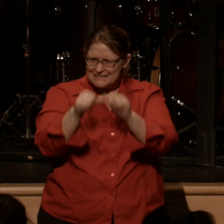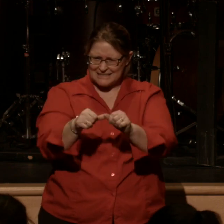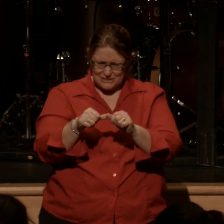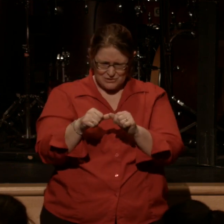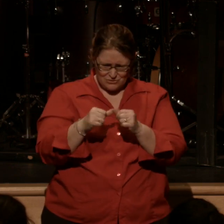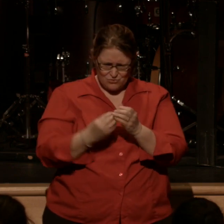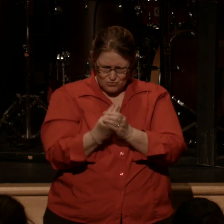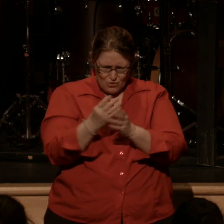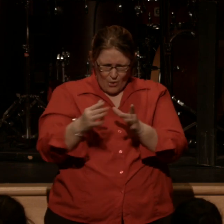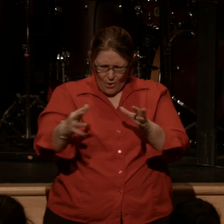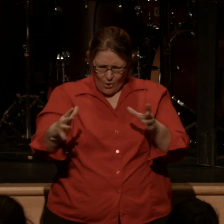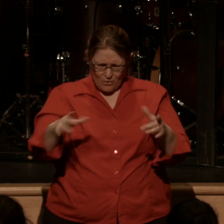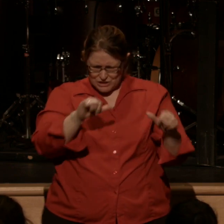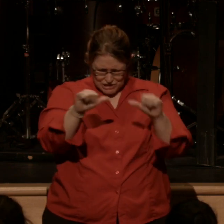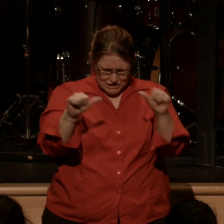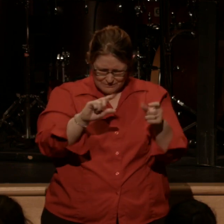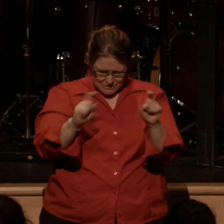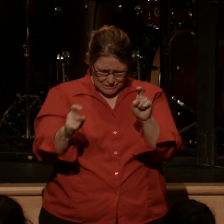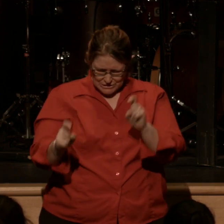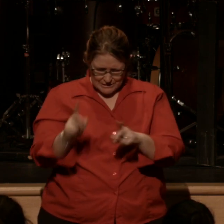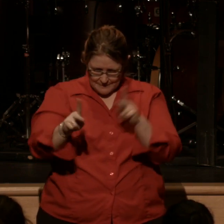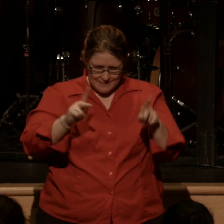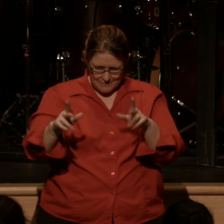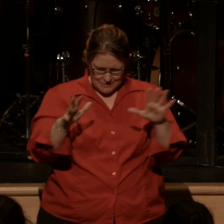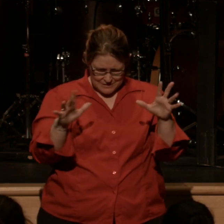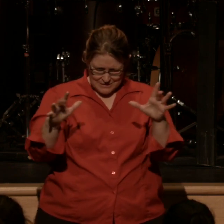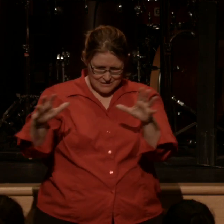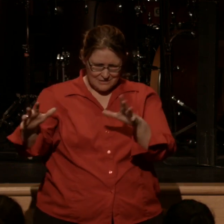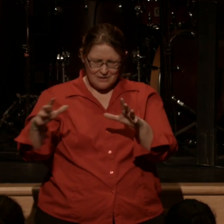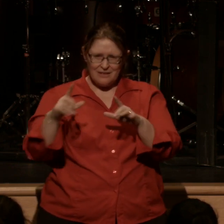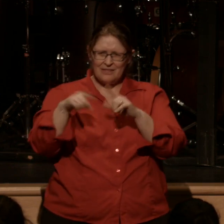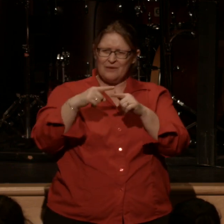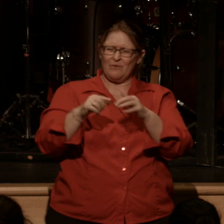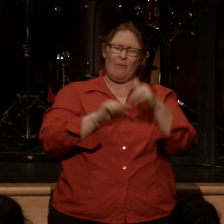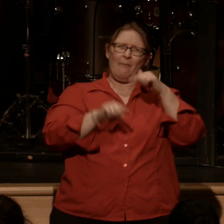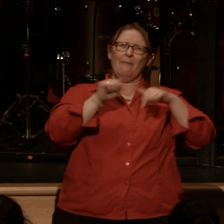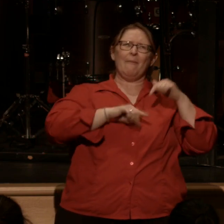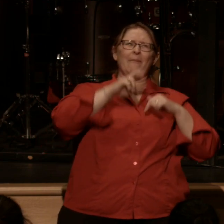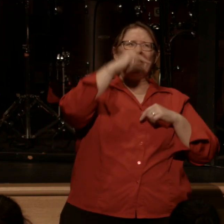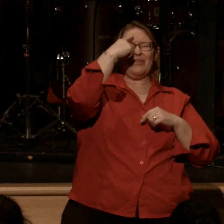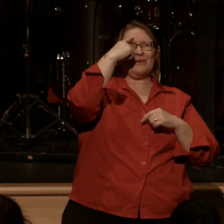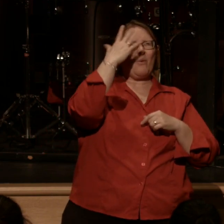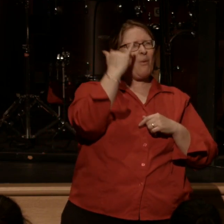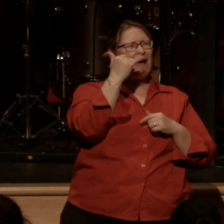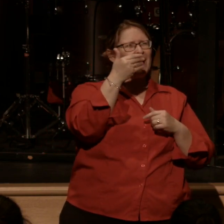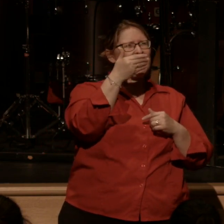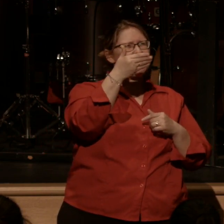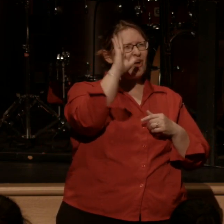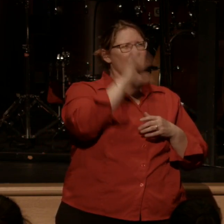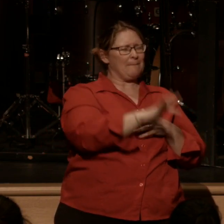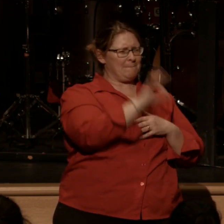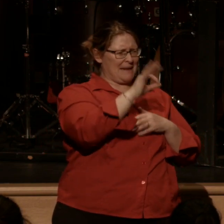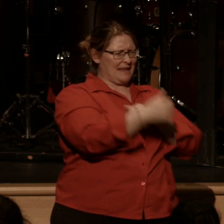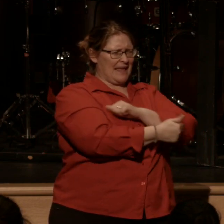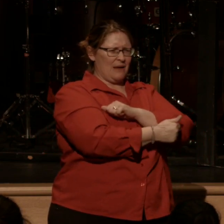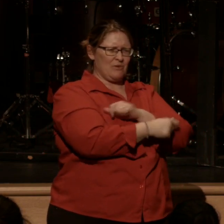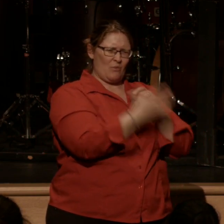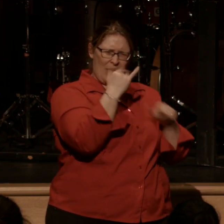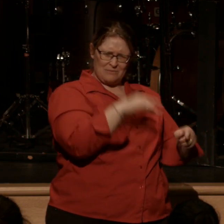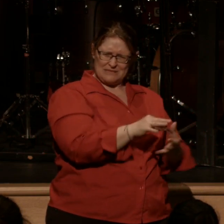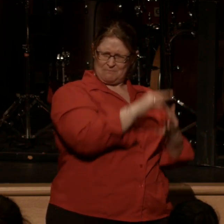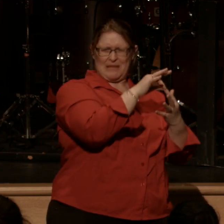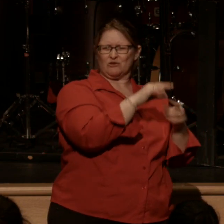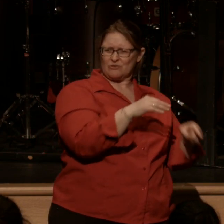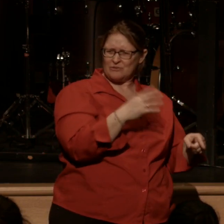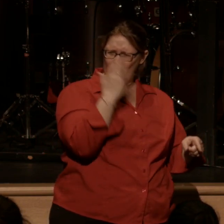his people. And so sometimes we look into this and we say, what was so special about Abraham? Why did God choose him to be